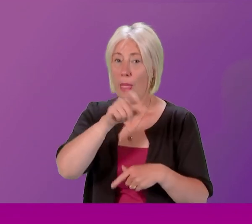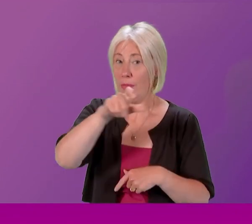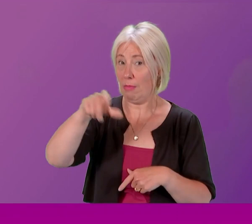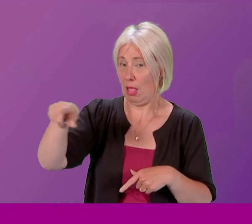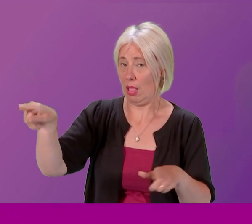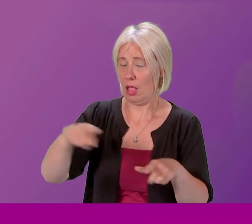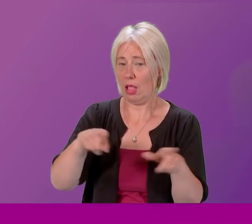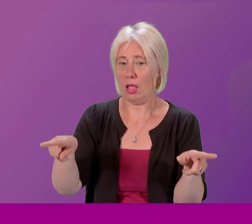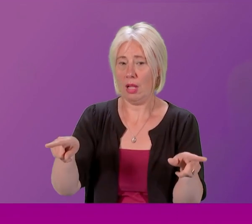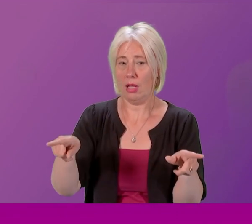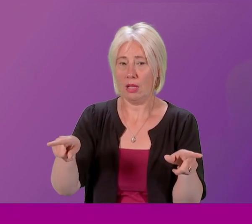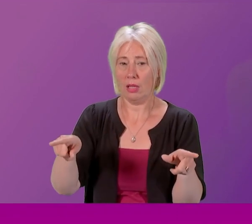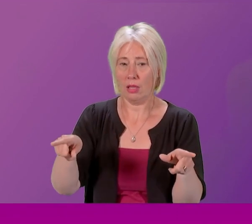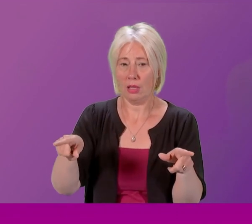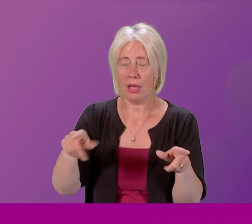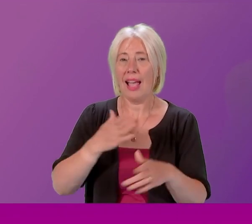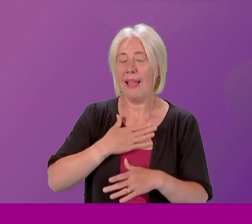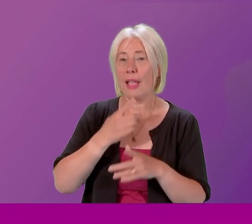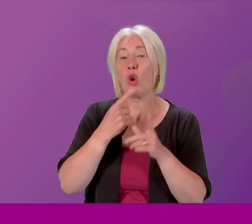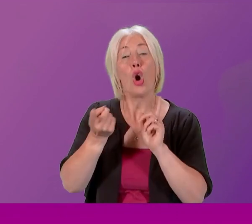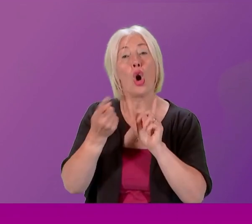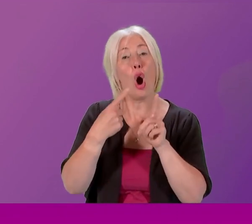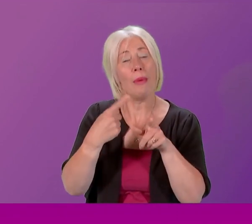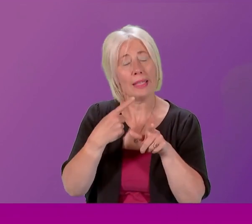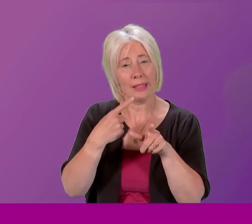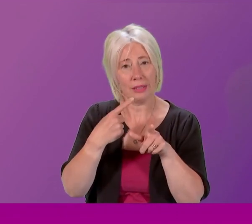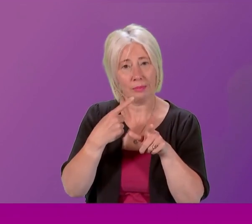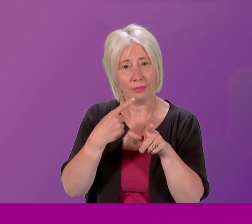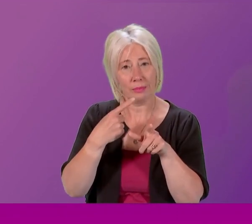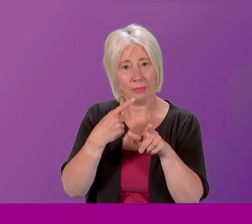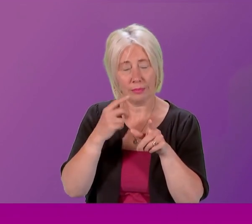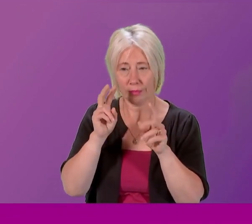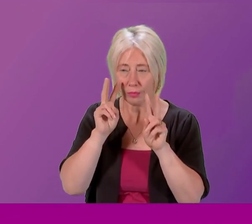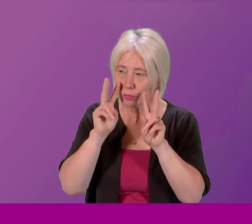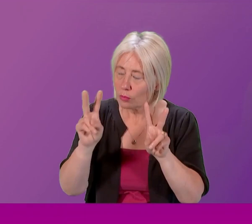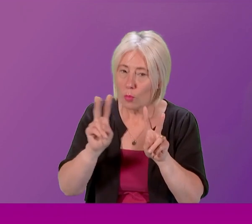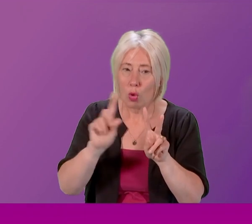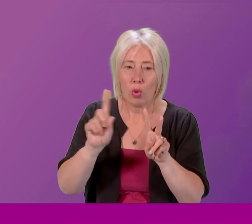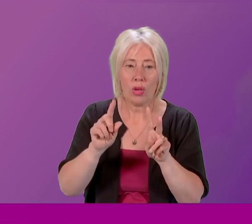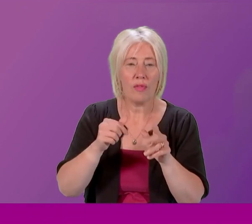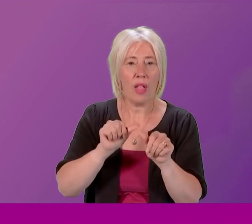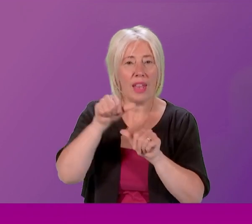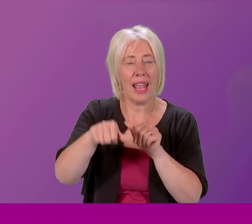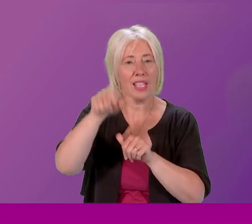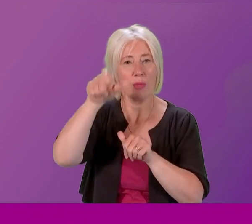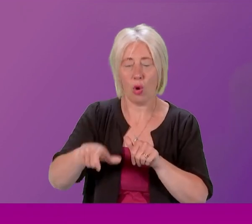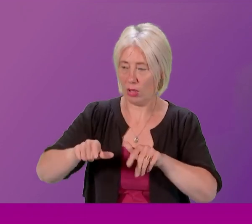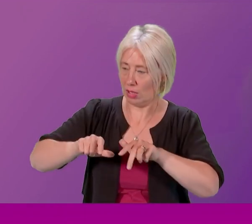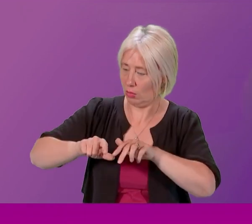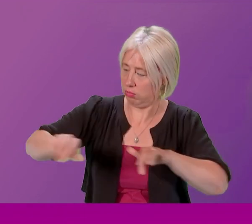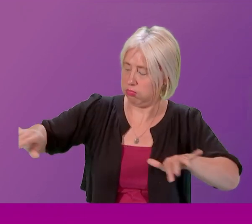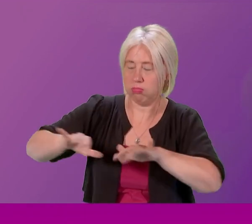is your comment there about looking for the next Lang Lang. I'm that guy that got put on